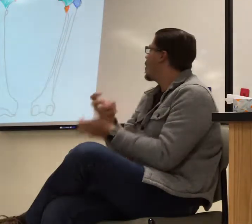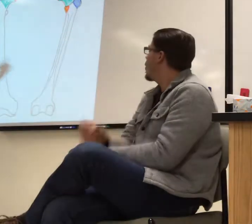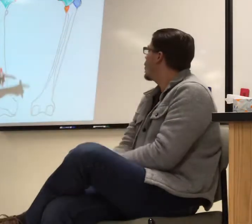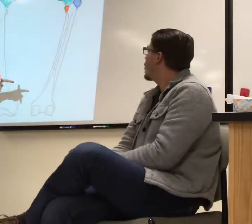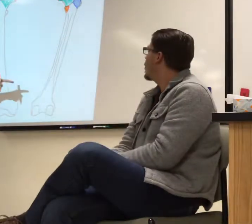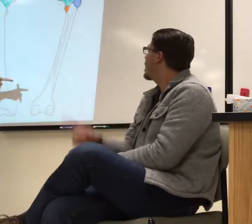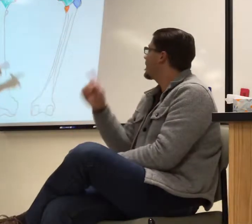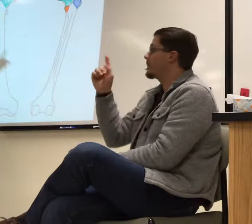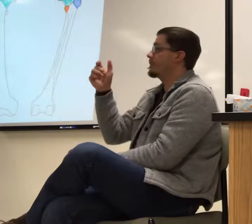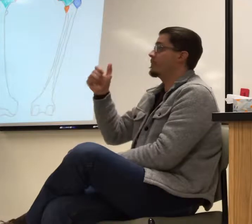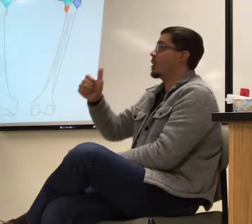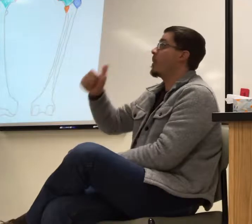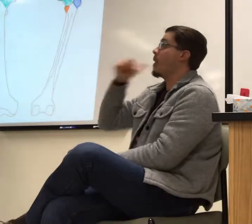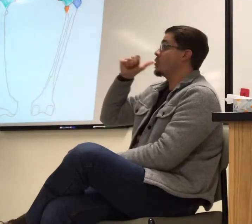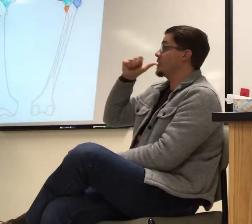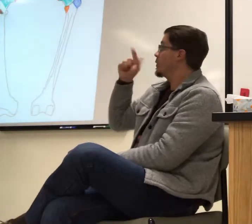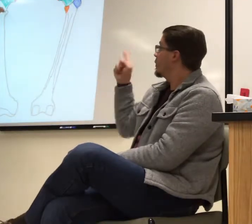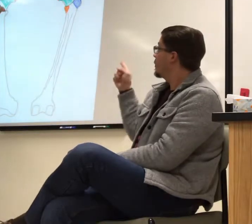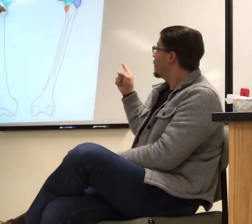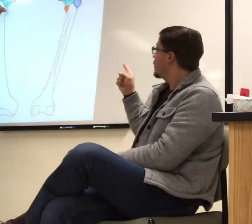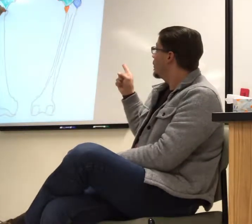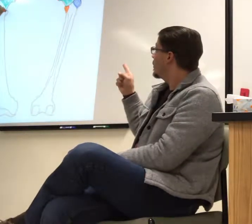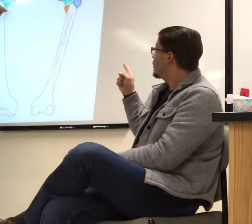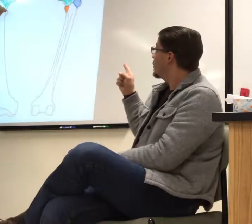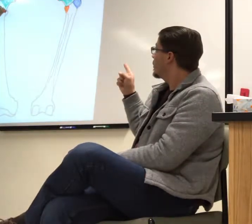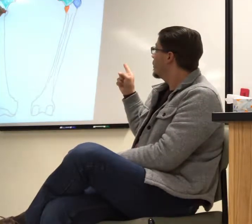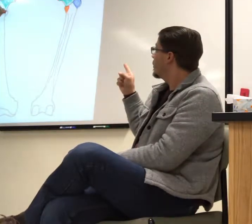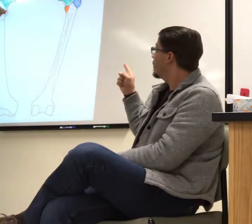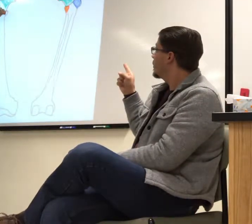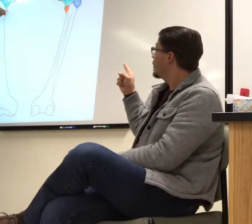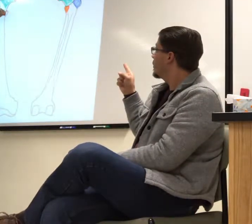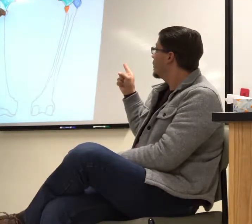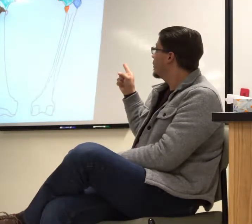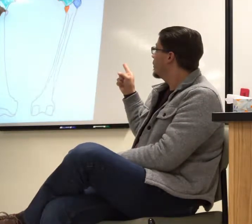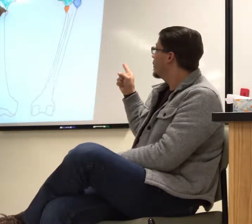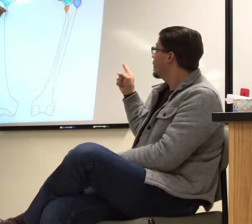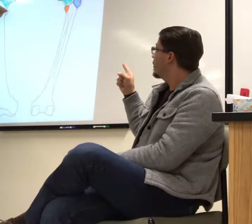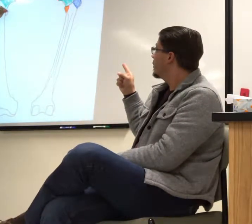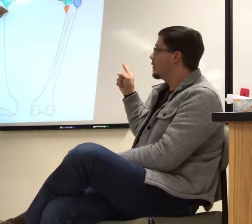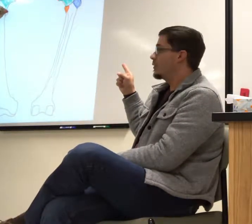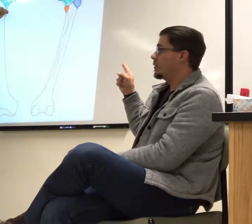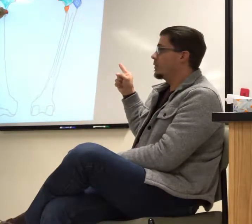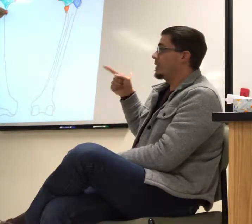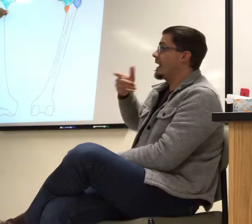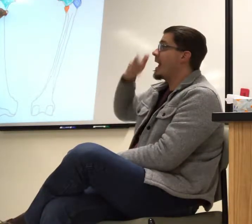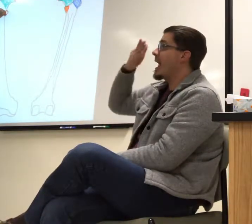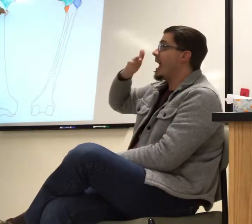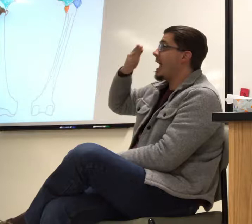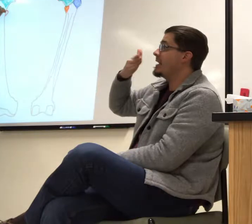That's from a posterior view. Anterior view, you can see that little knob sticking out.